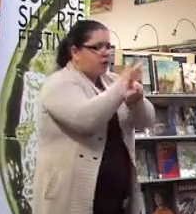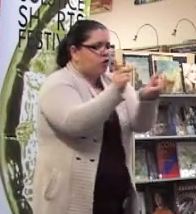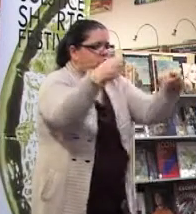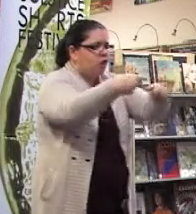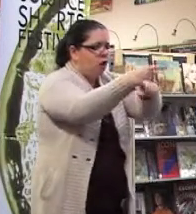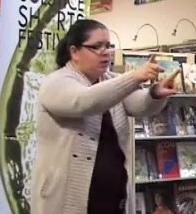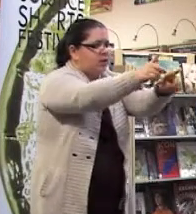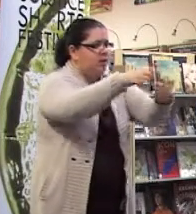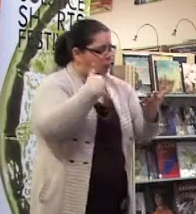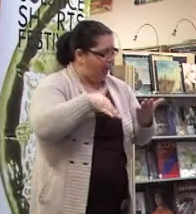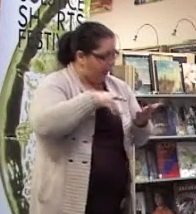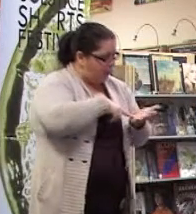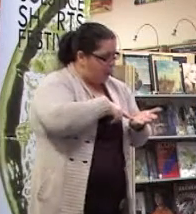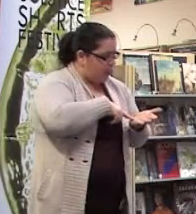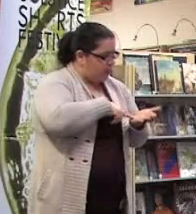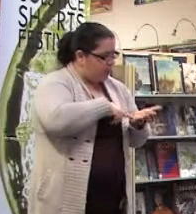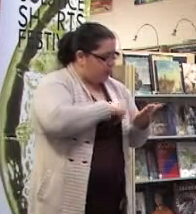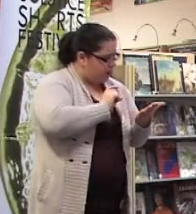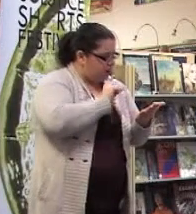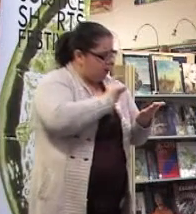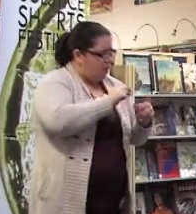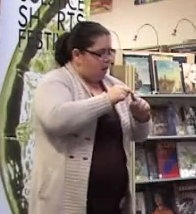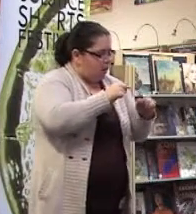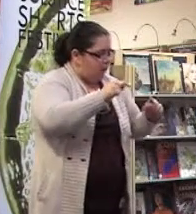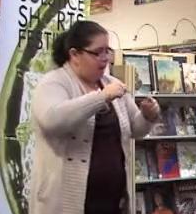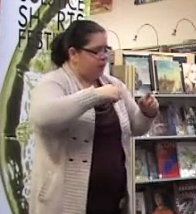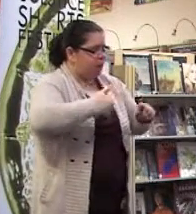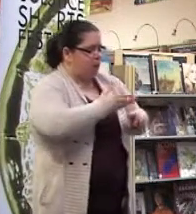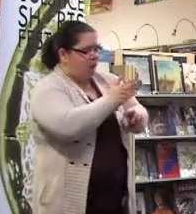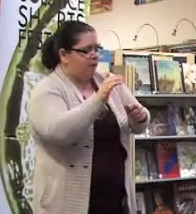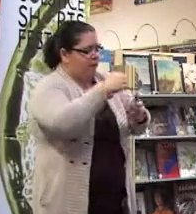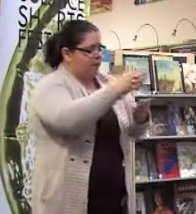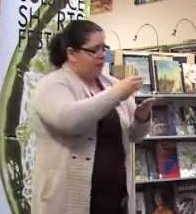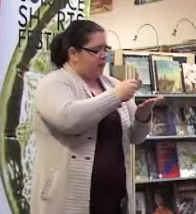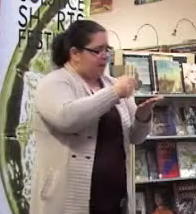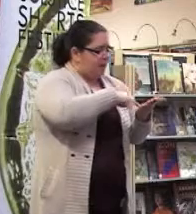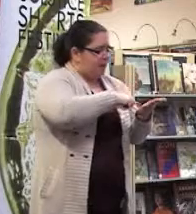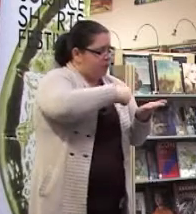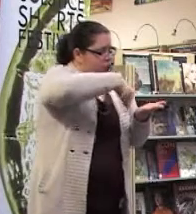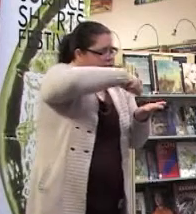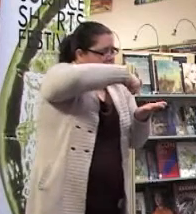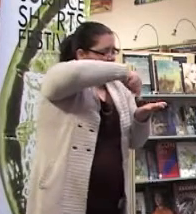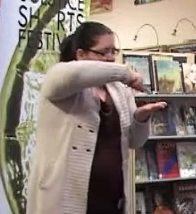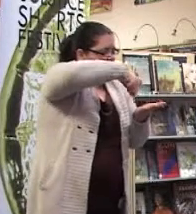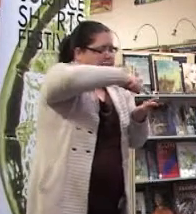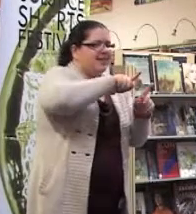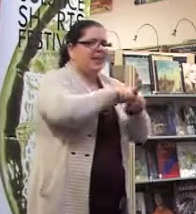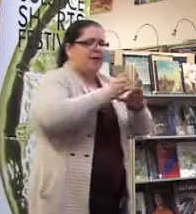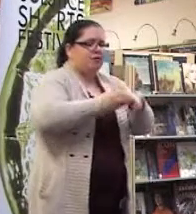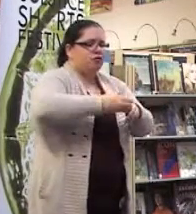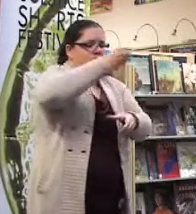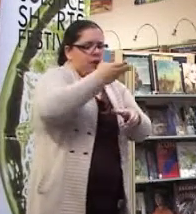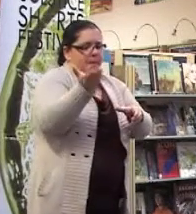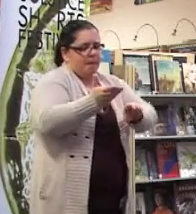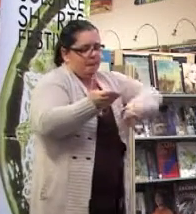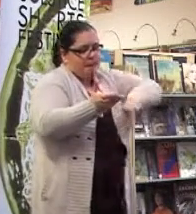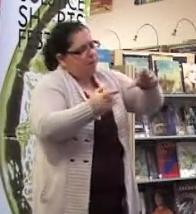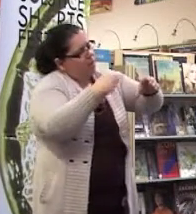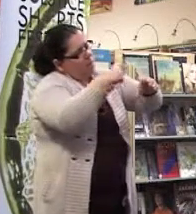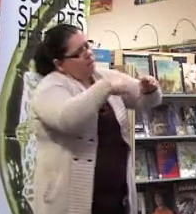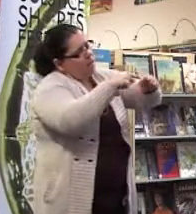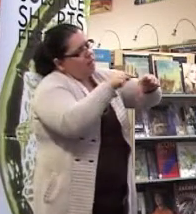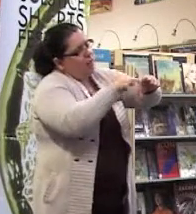crisscrossing. Along with the little lines and the great swerving lines, there are concentric circles like the bark of a tree and the veins of a